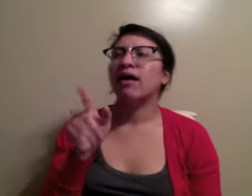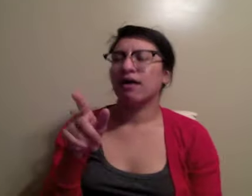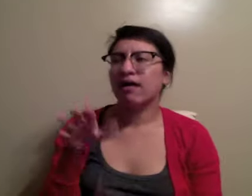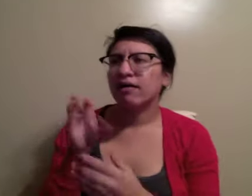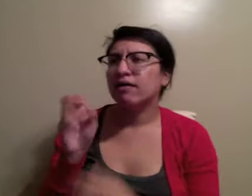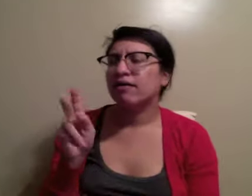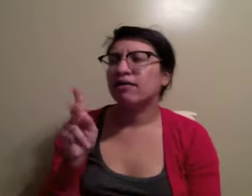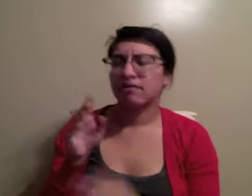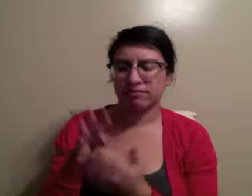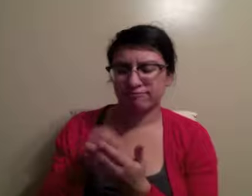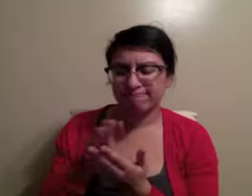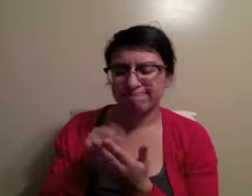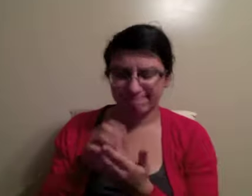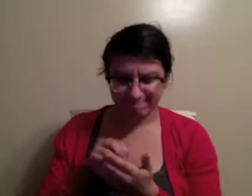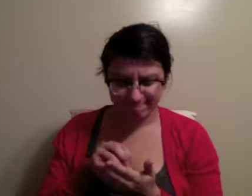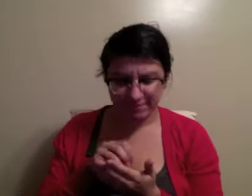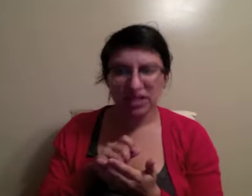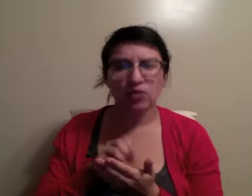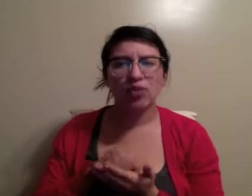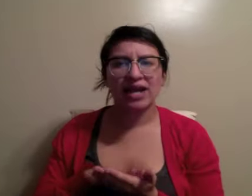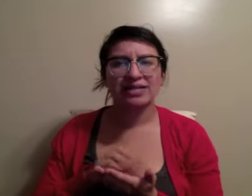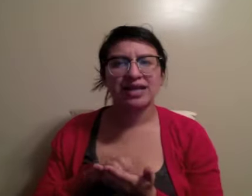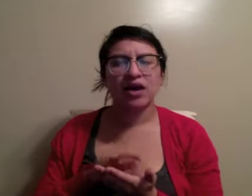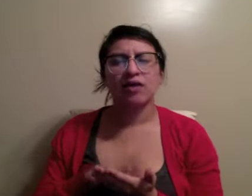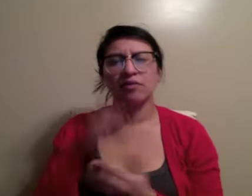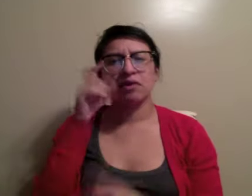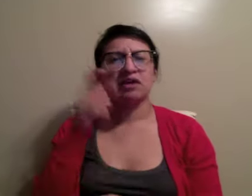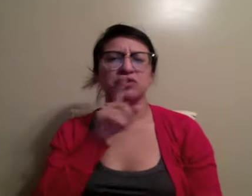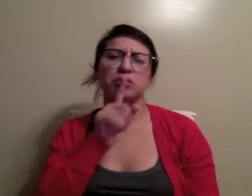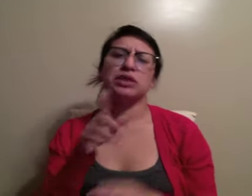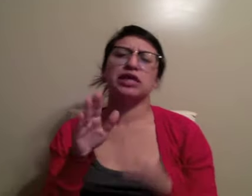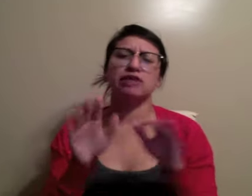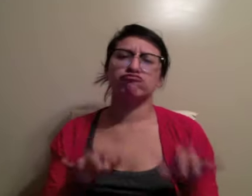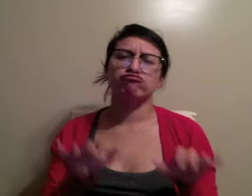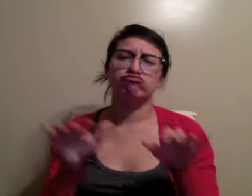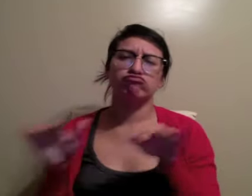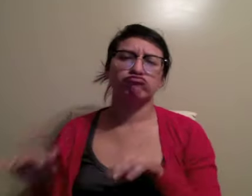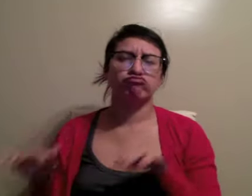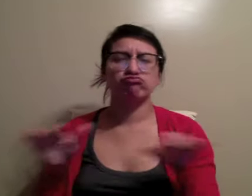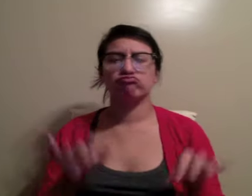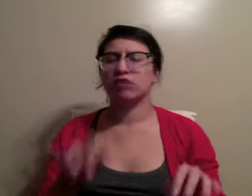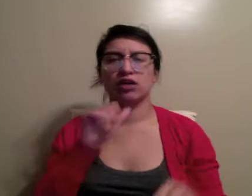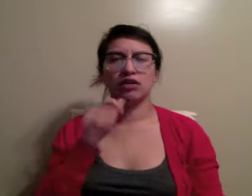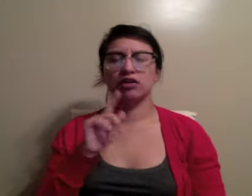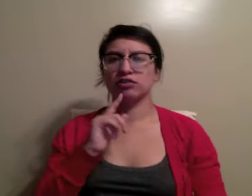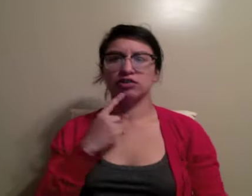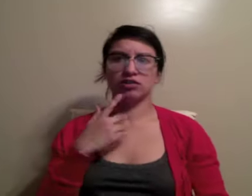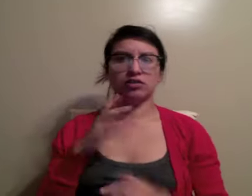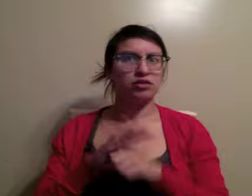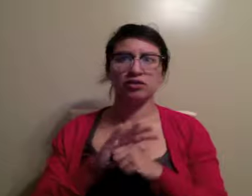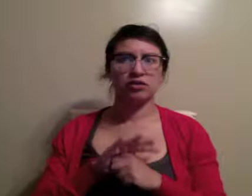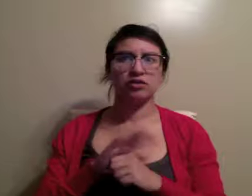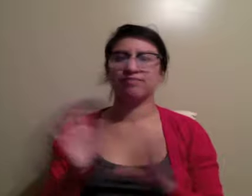application. Finally, the only way that Campbell, a military officer who had been hired by the Pentagon, the